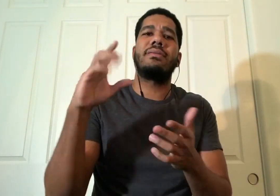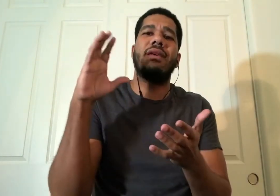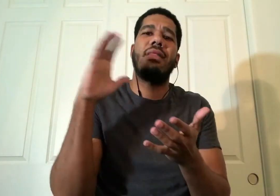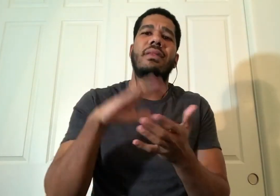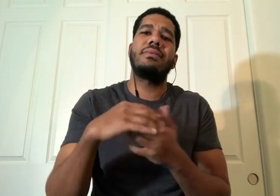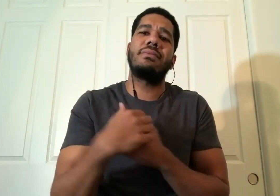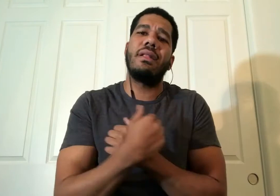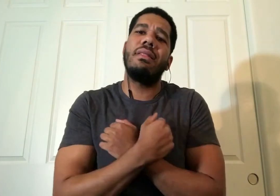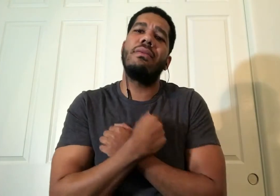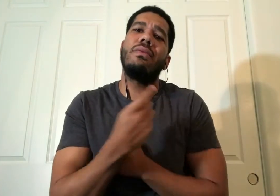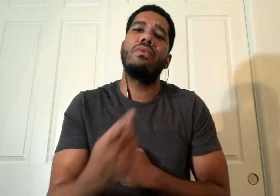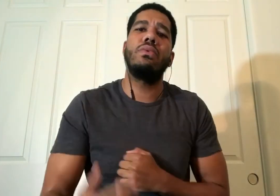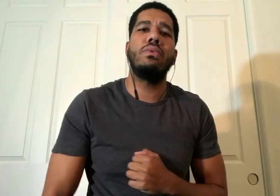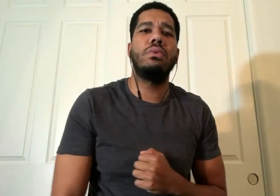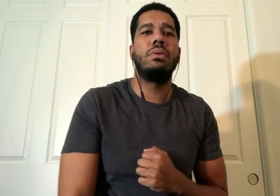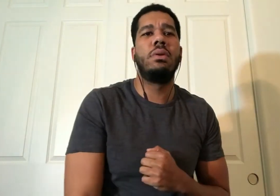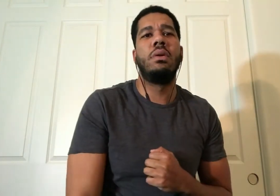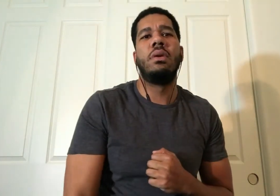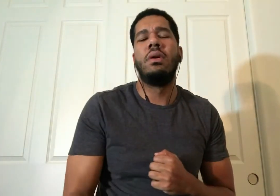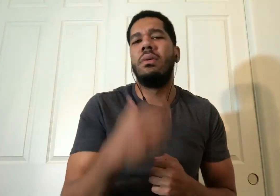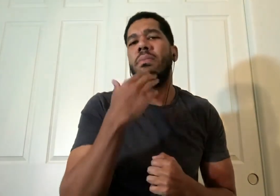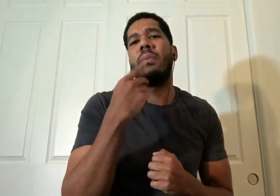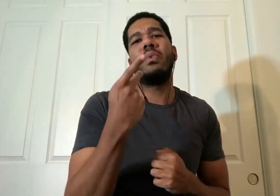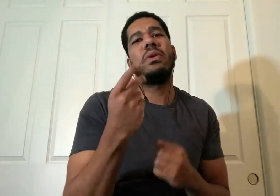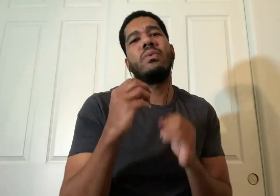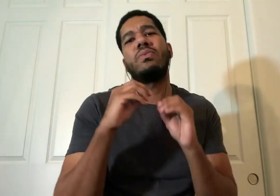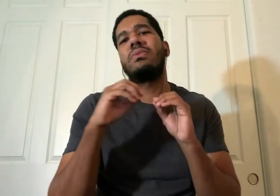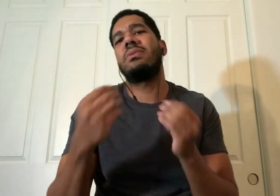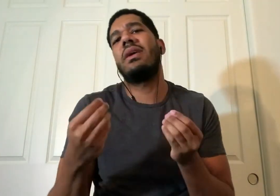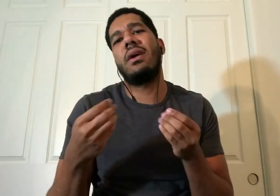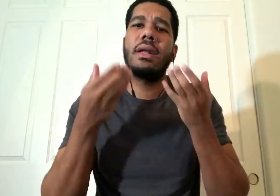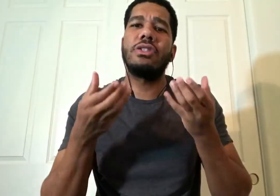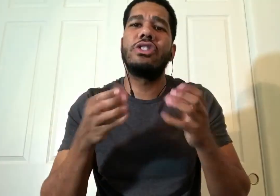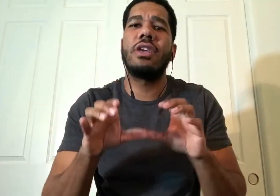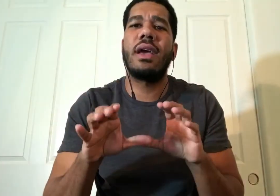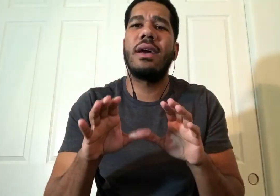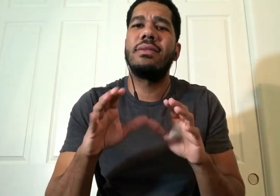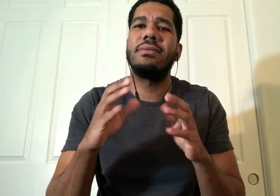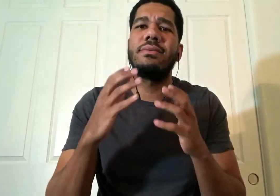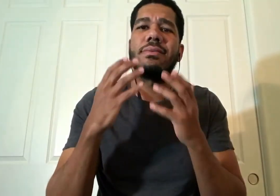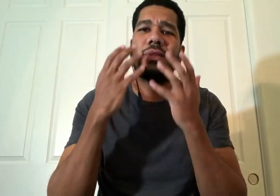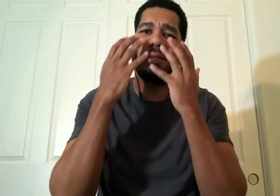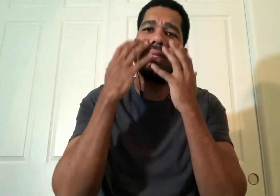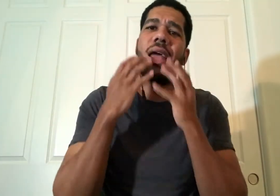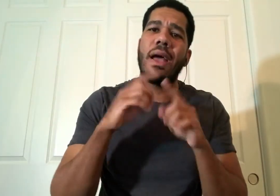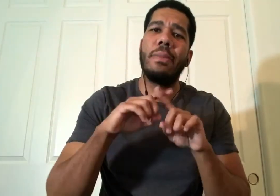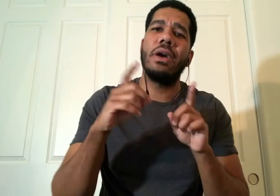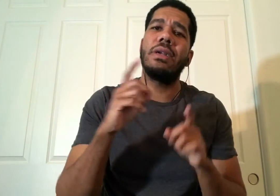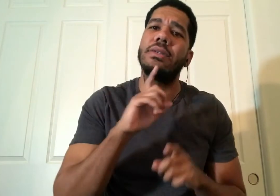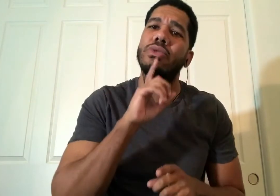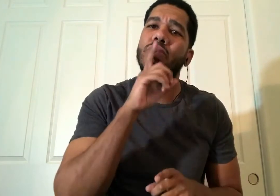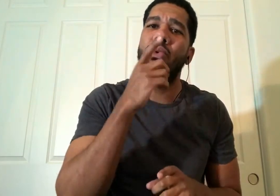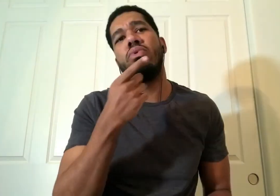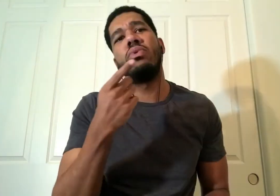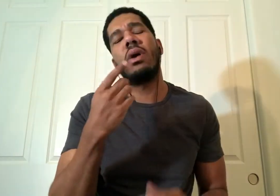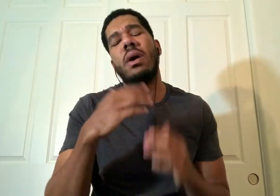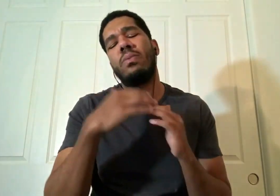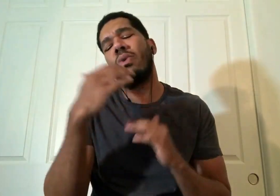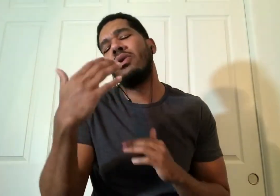the less I love you. Maybe we don't stand a chance. It's sad, but it's true. I'm way